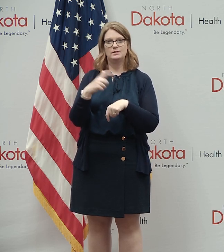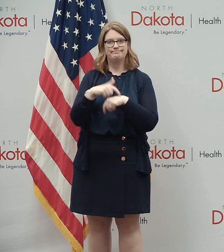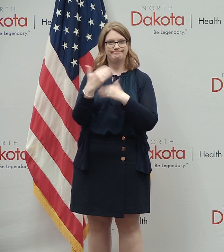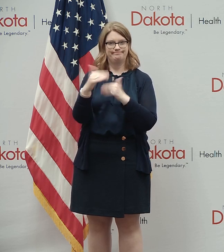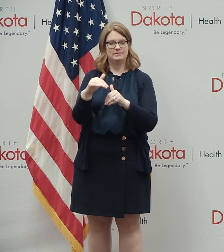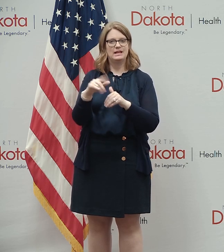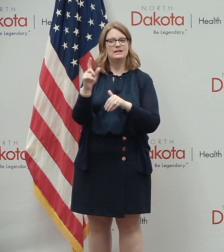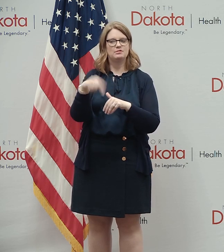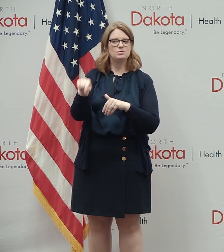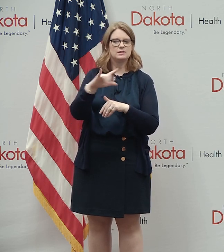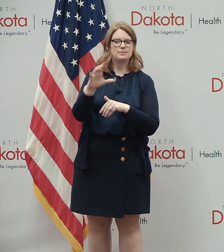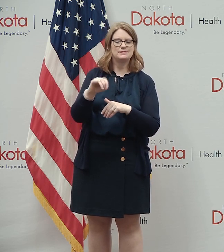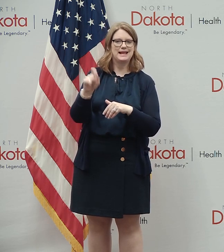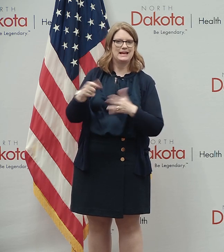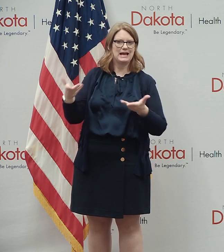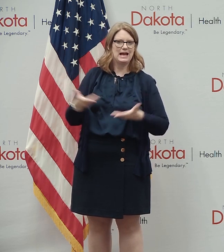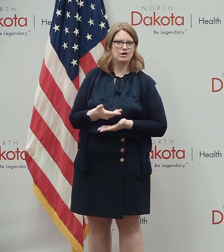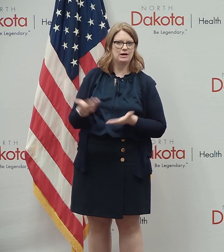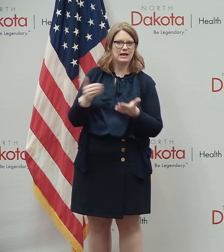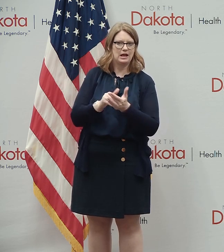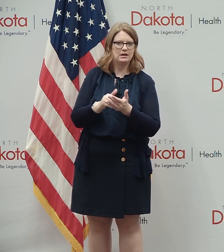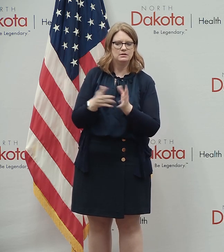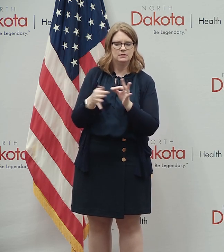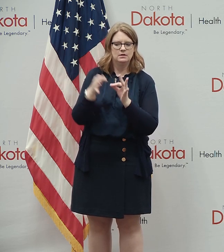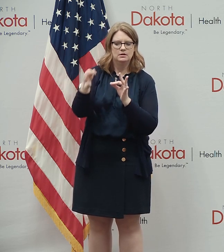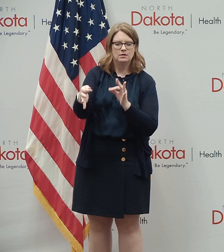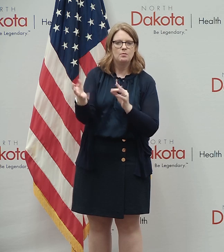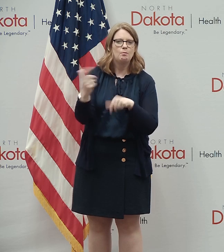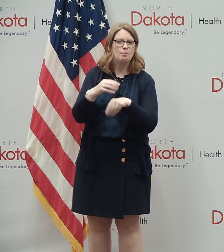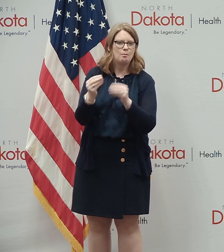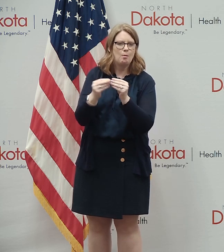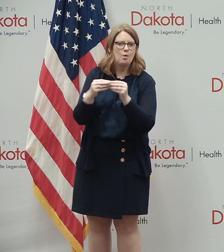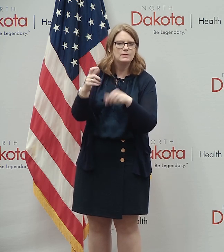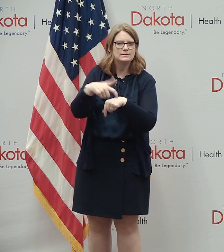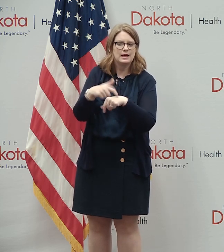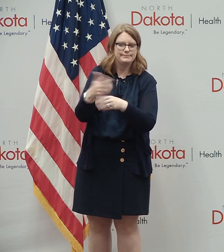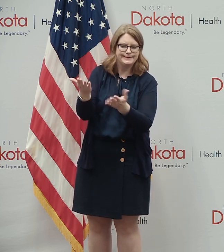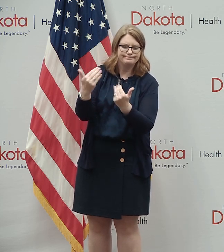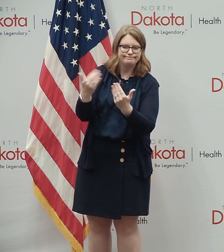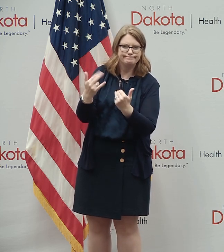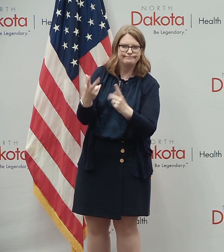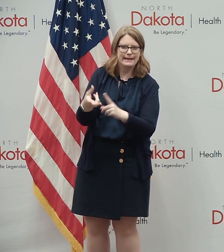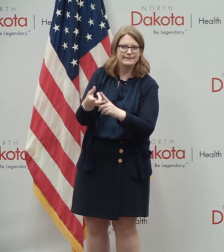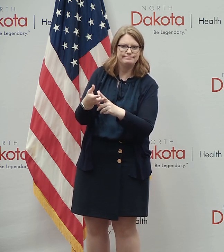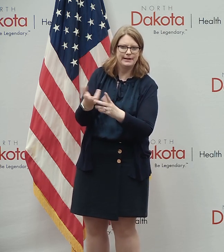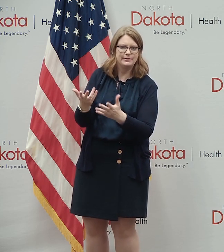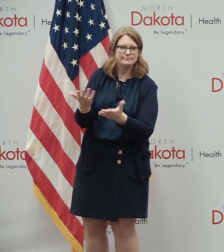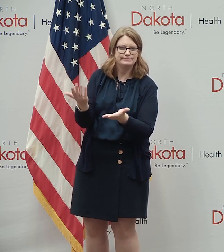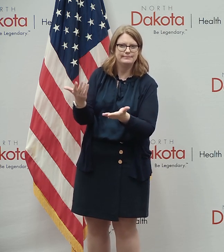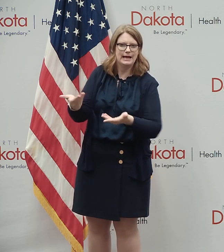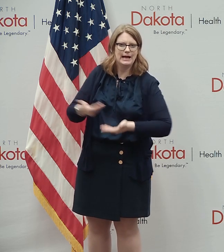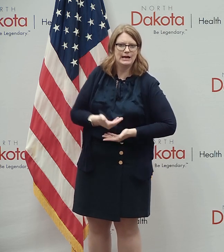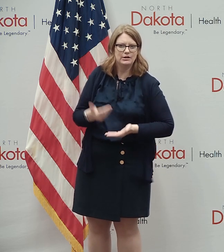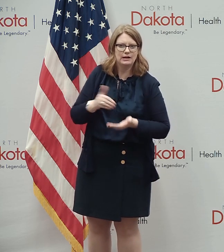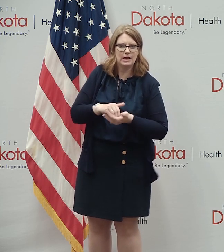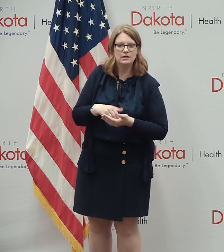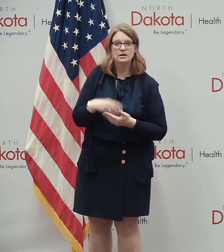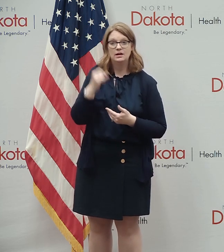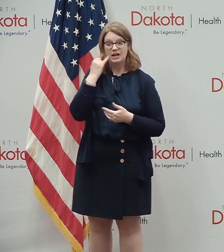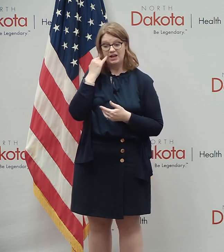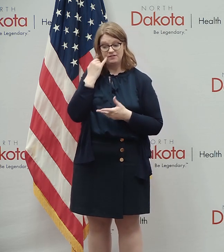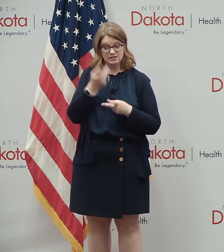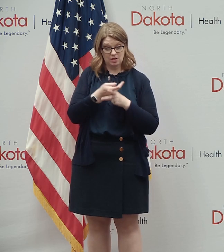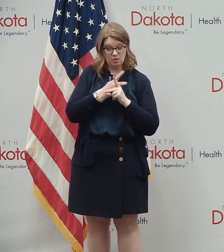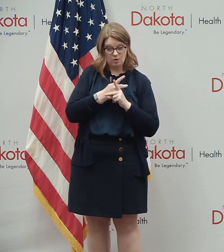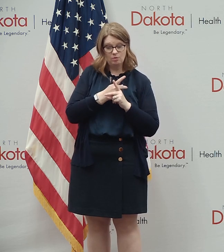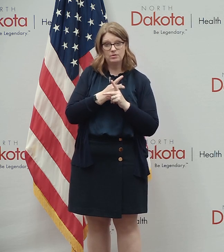by June 30th. That moves that out further, gives them more time to get people back on, and if the loan does become a loan, it will give loan